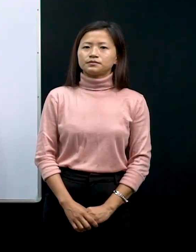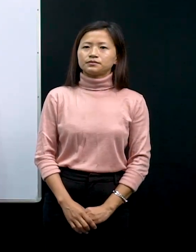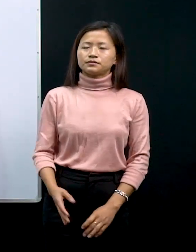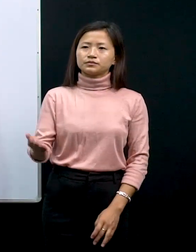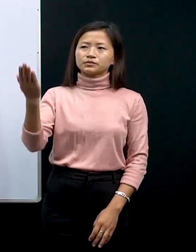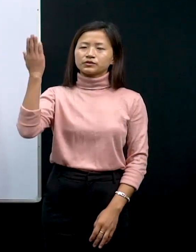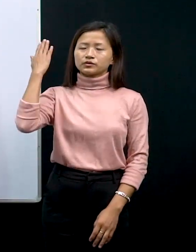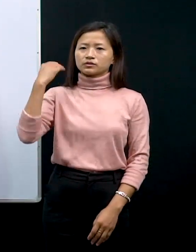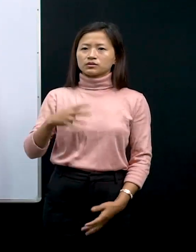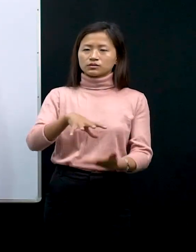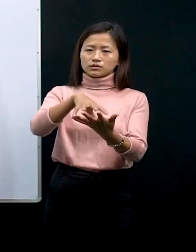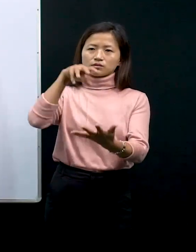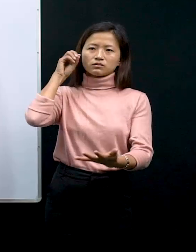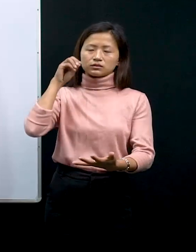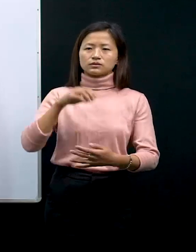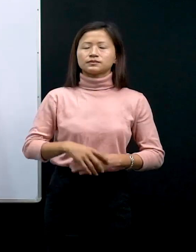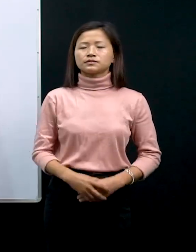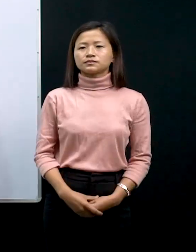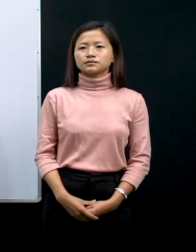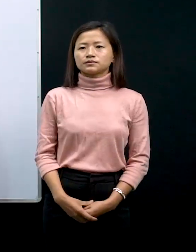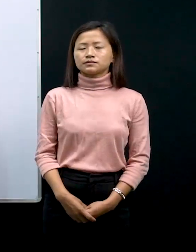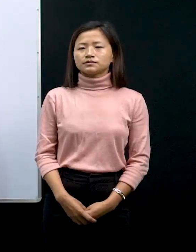Previous class we already learned